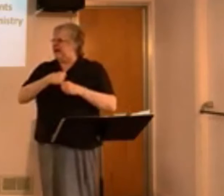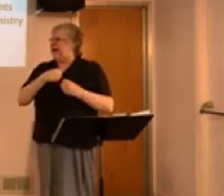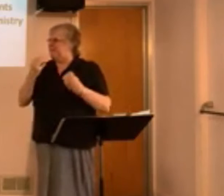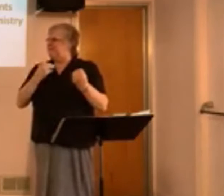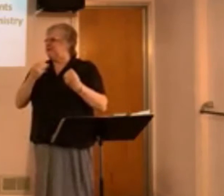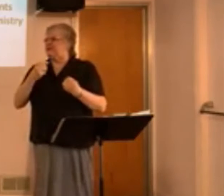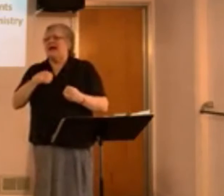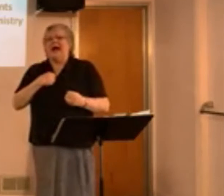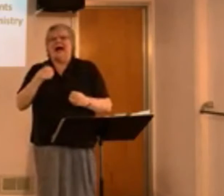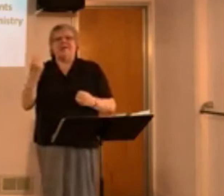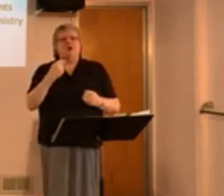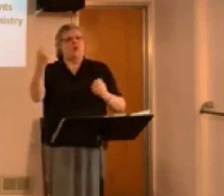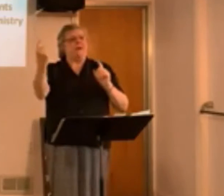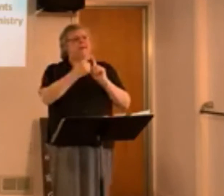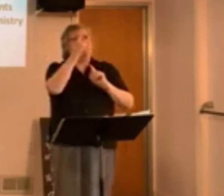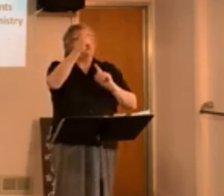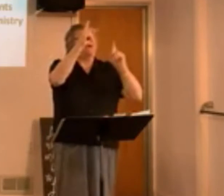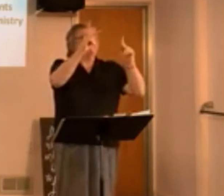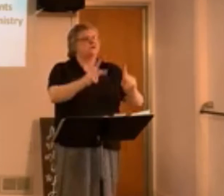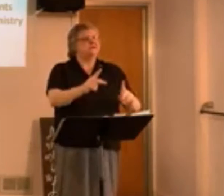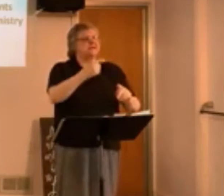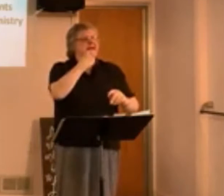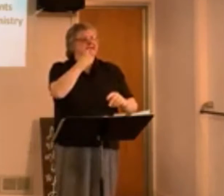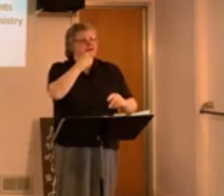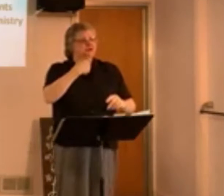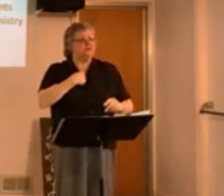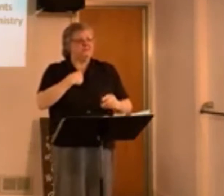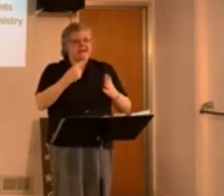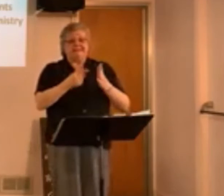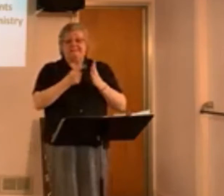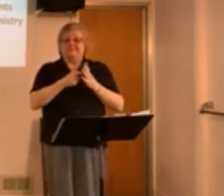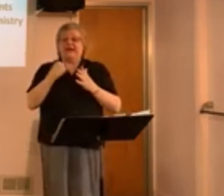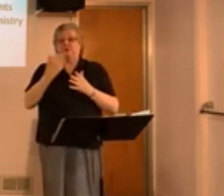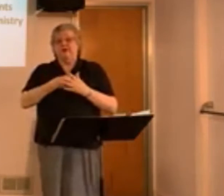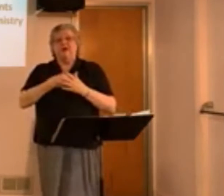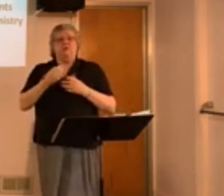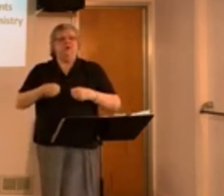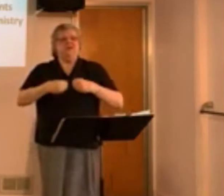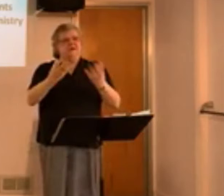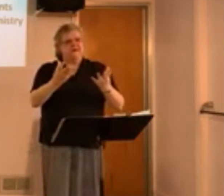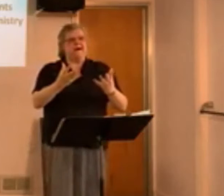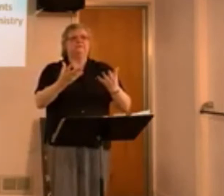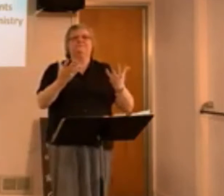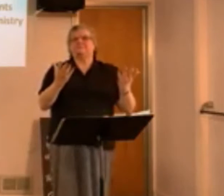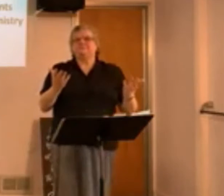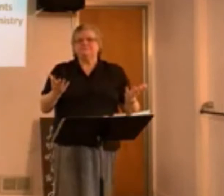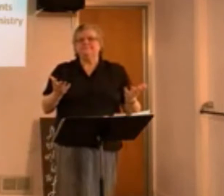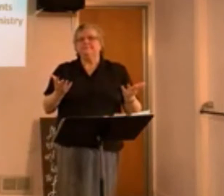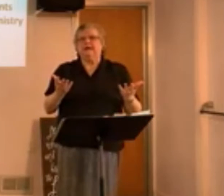one person who said to me, because from time to time we'll give out